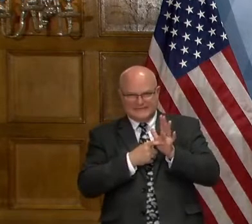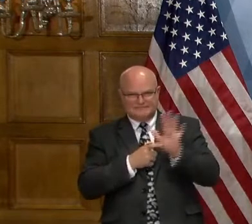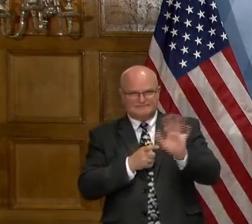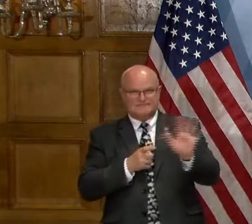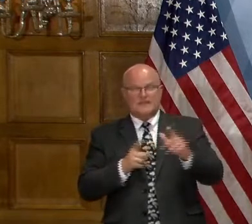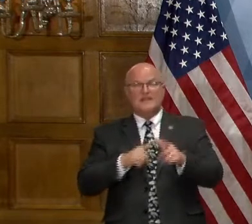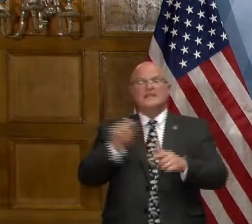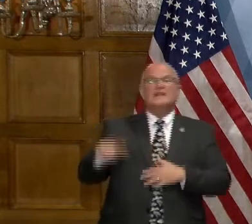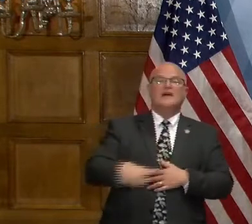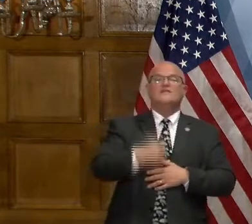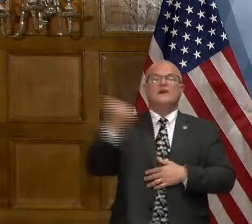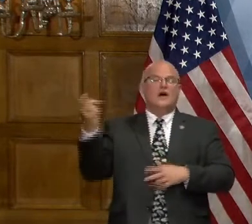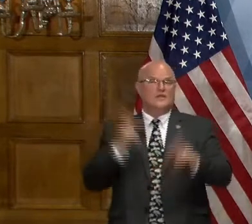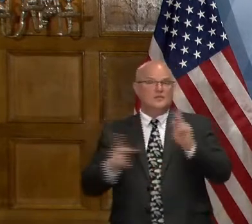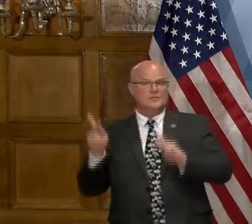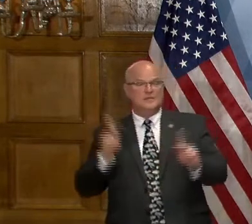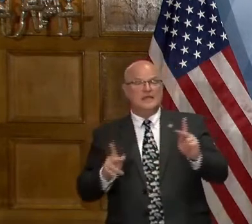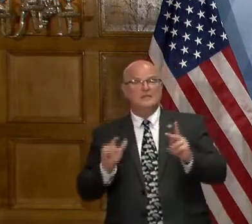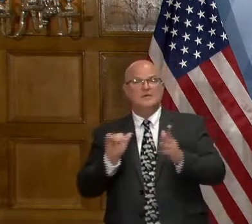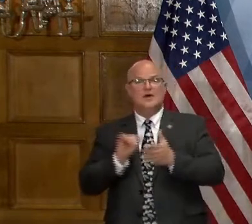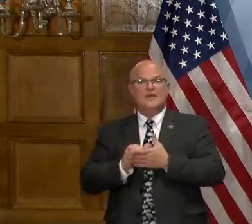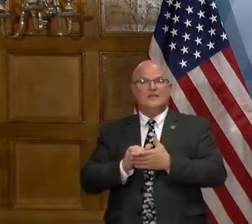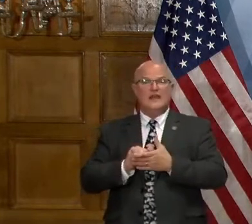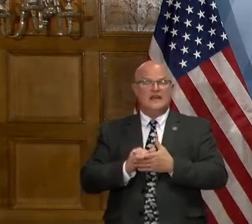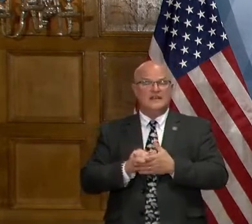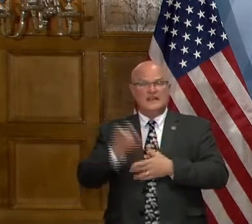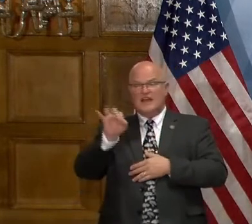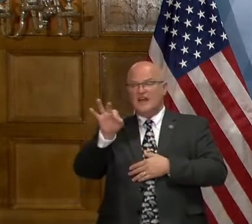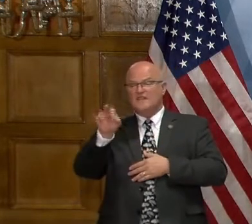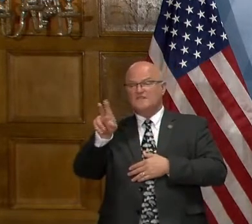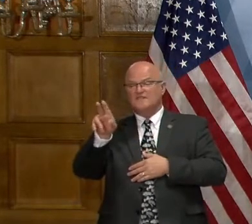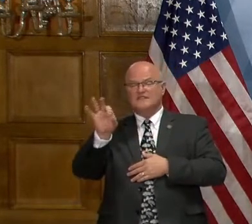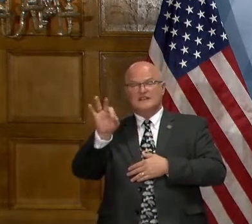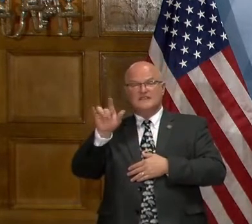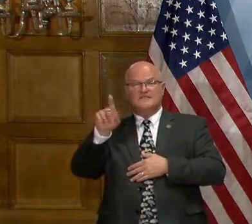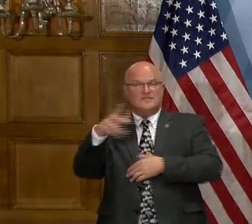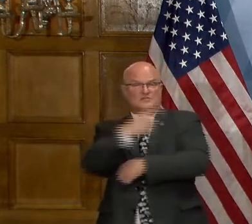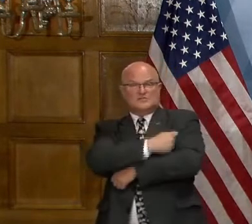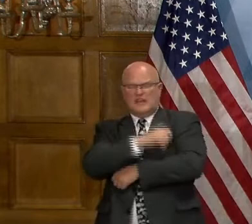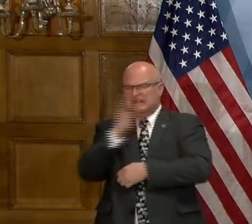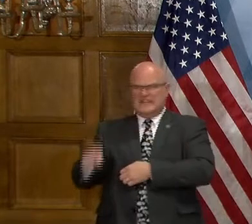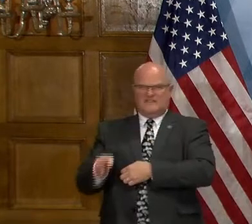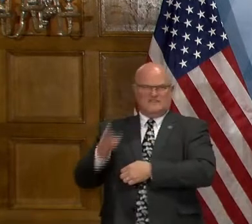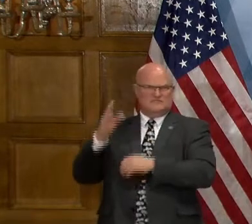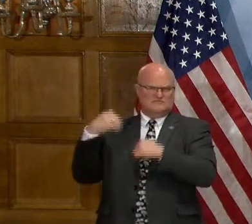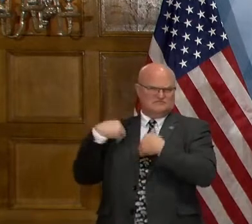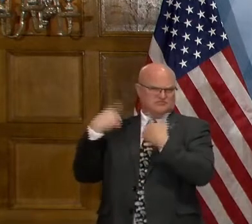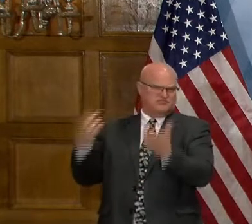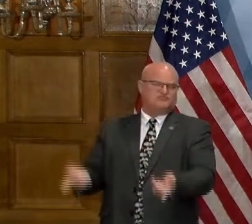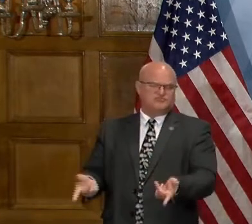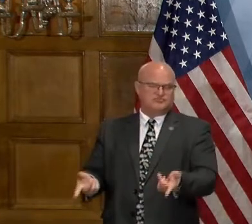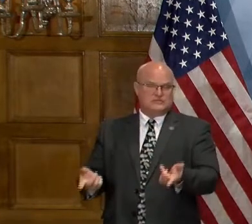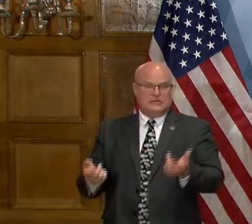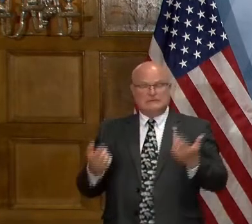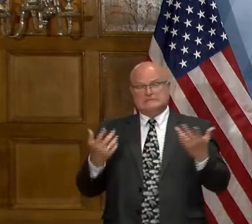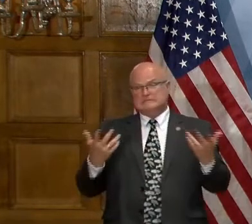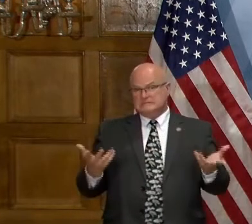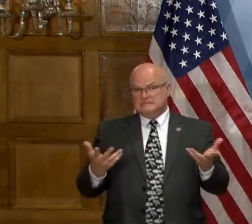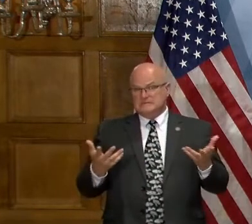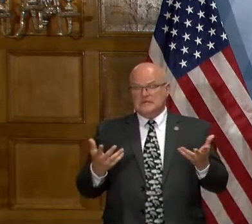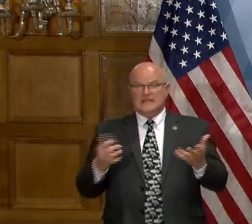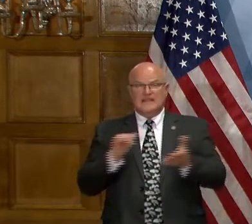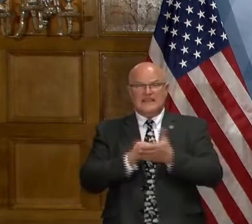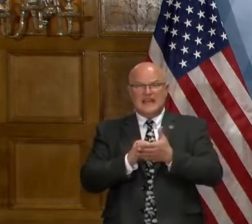Then you have others that they never got a flu shot, they never get vaccines. And so, in that, I don't know that it's a